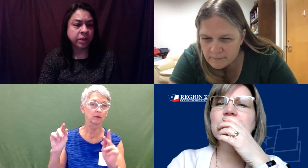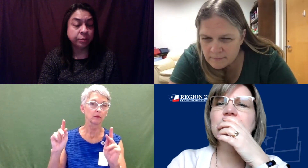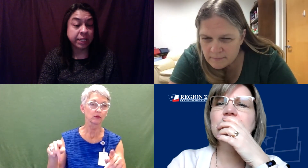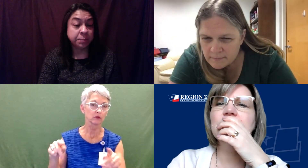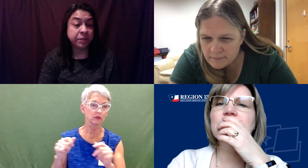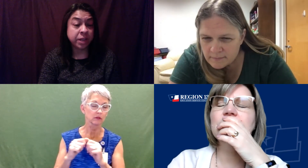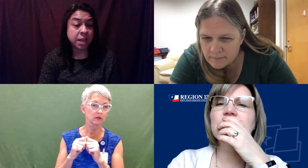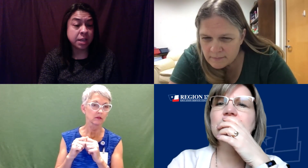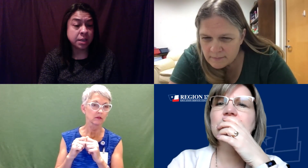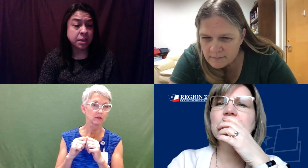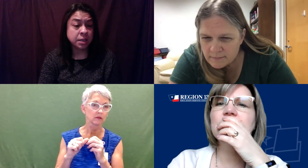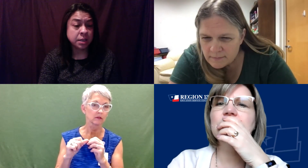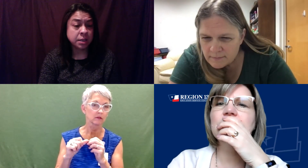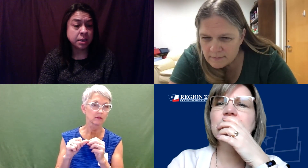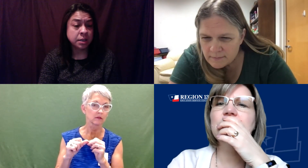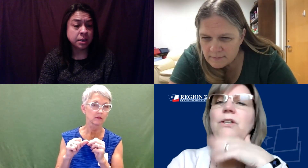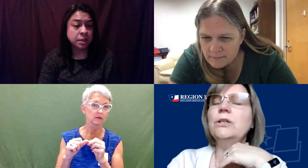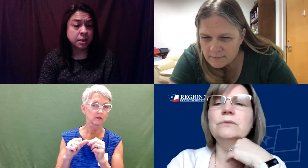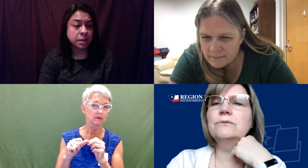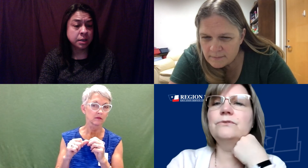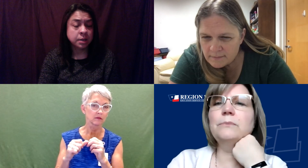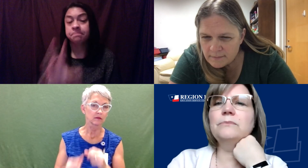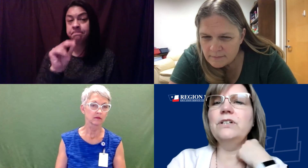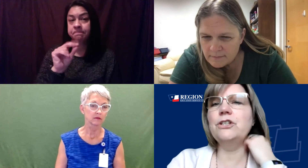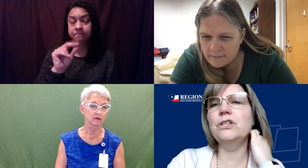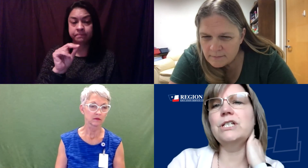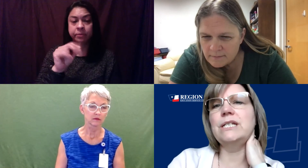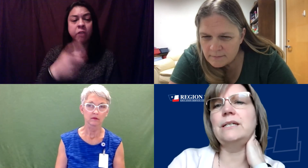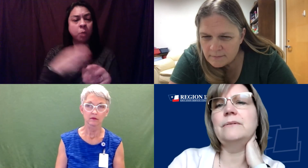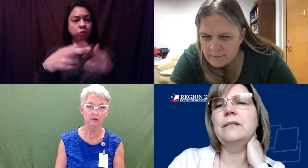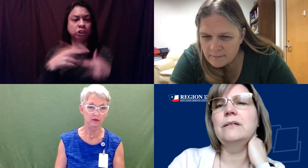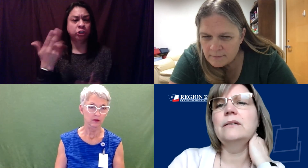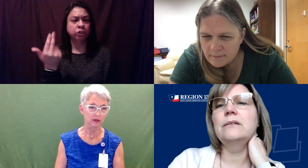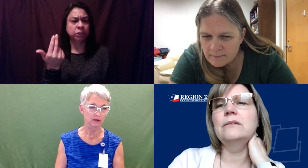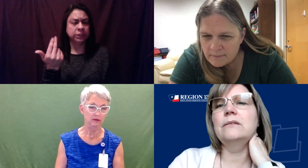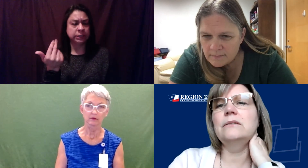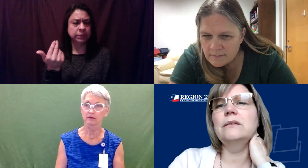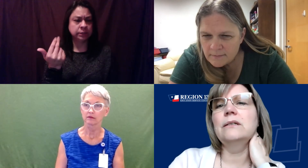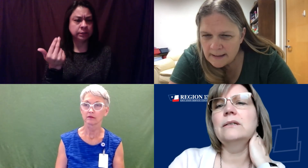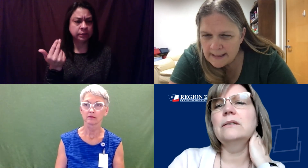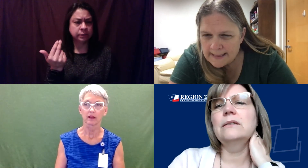I've got from TSBVI. No, from Region 13.